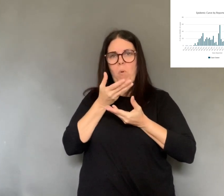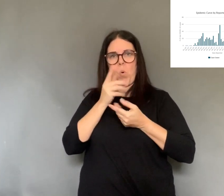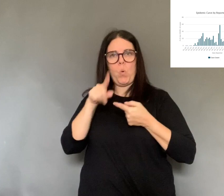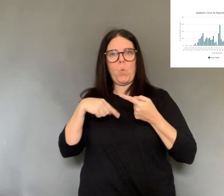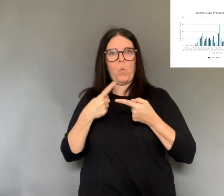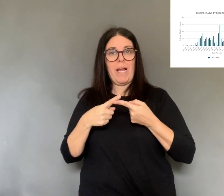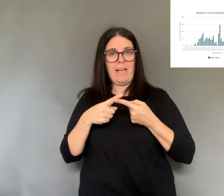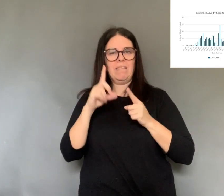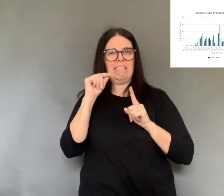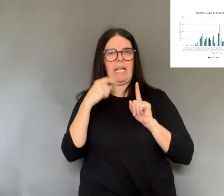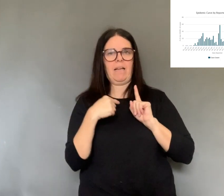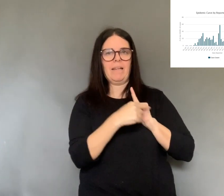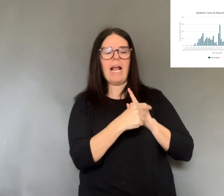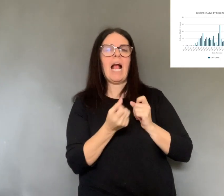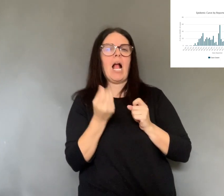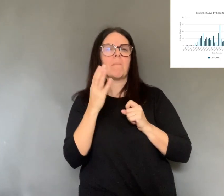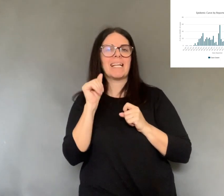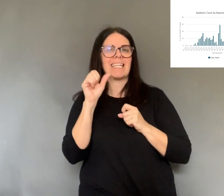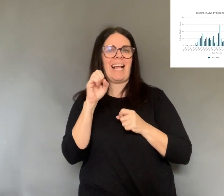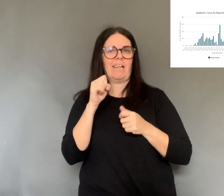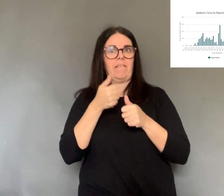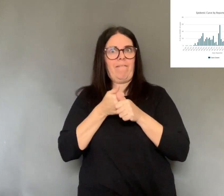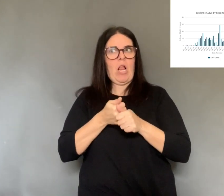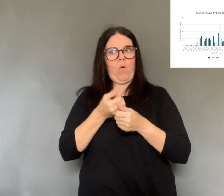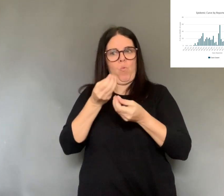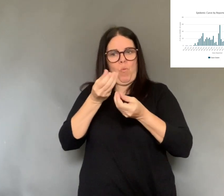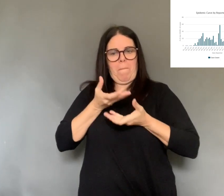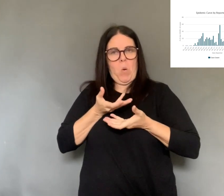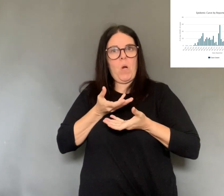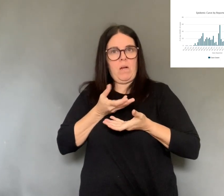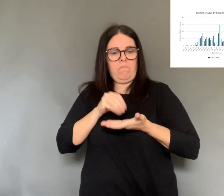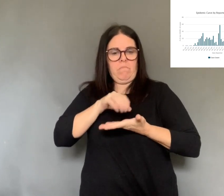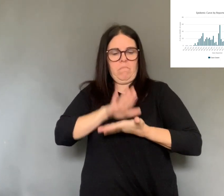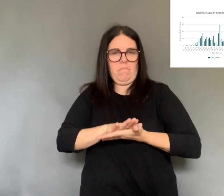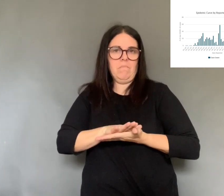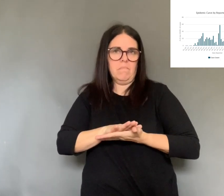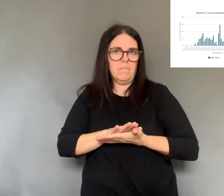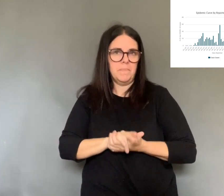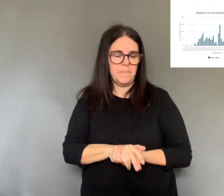the number of cases by its reporting date.